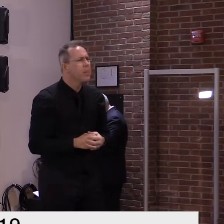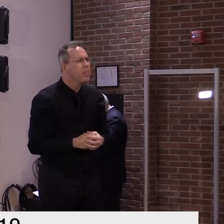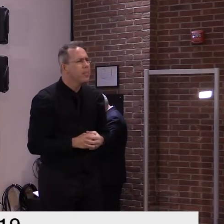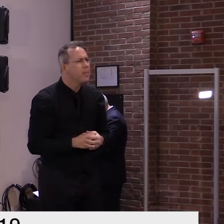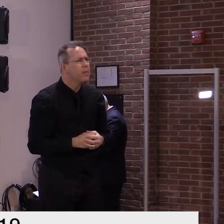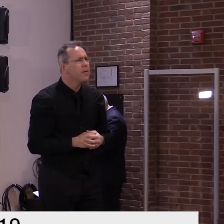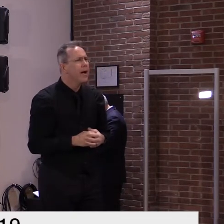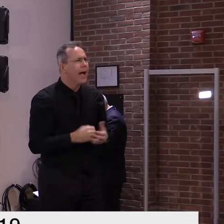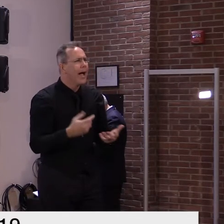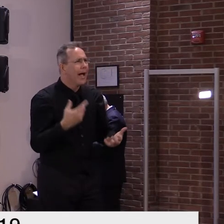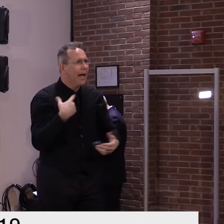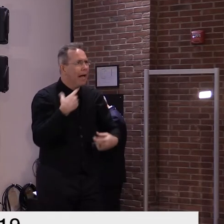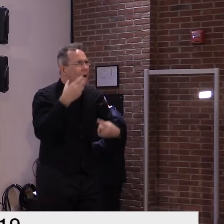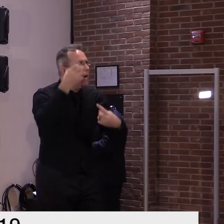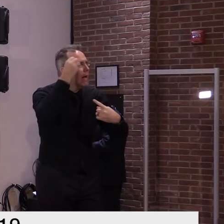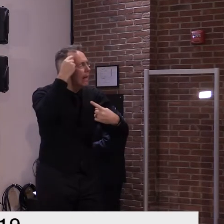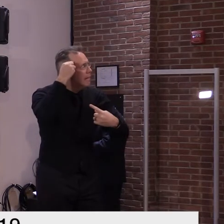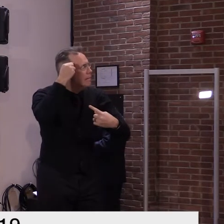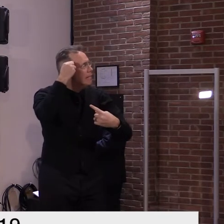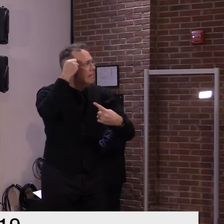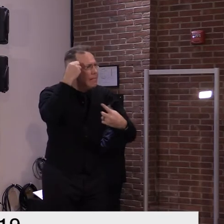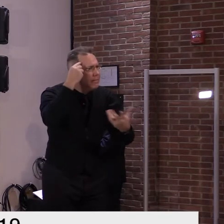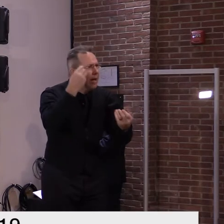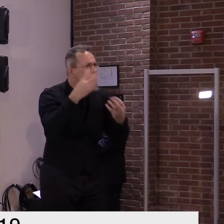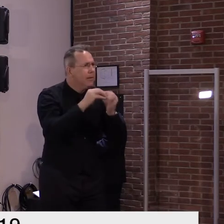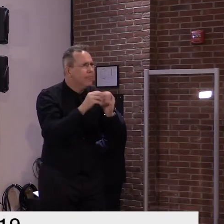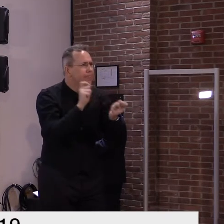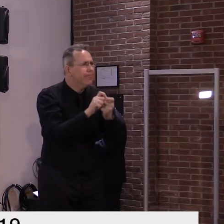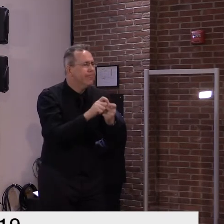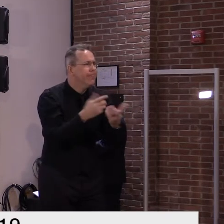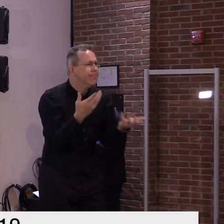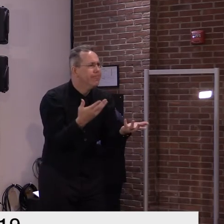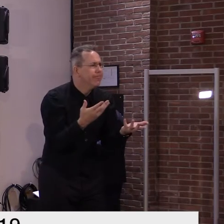not a huge number. I can say that.